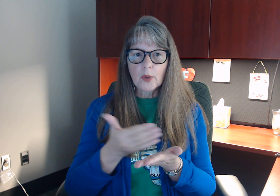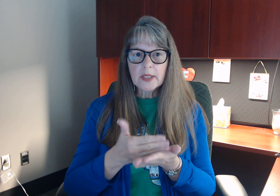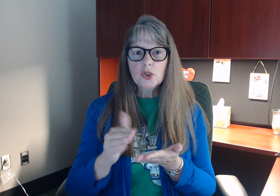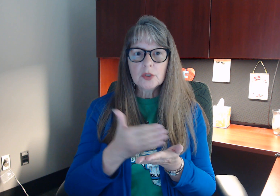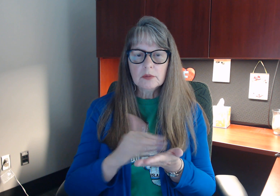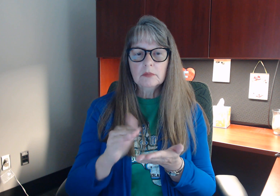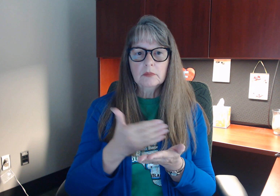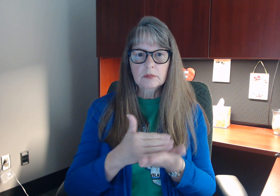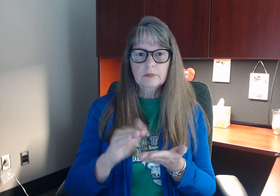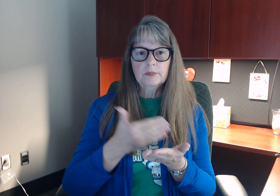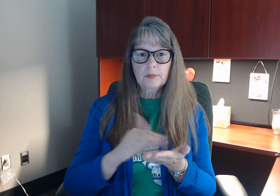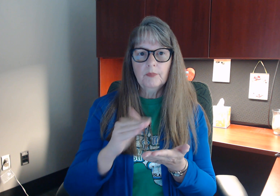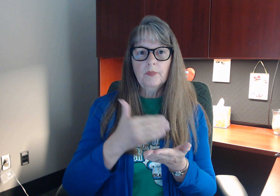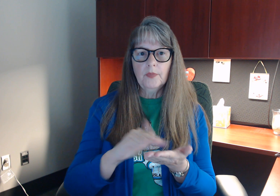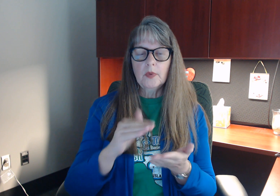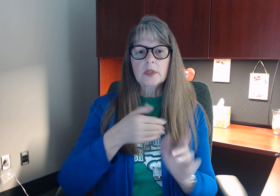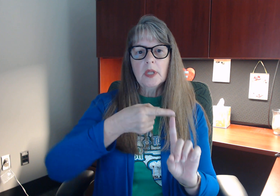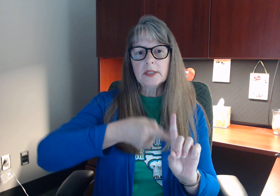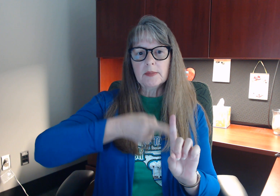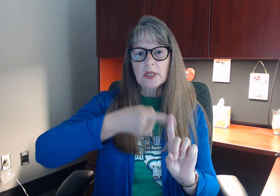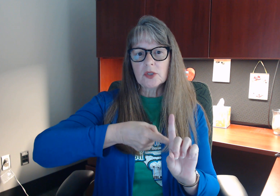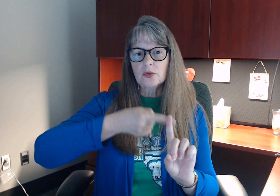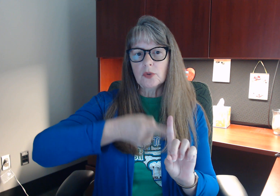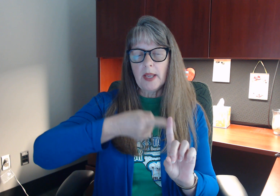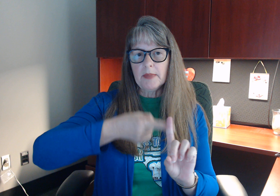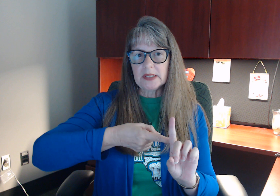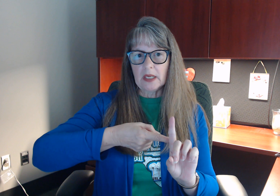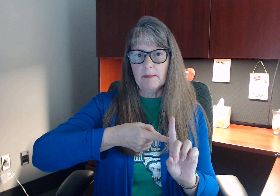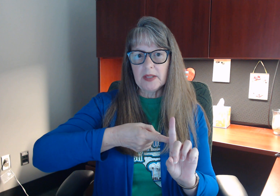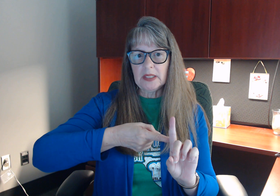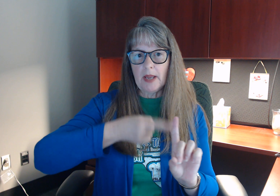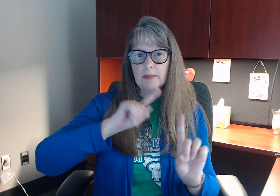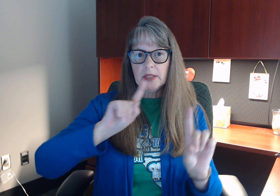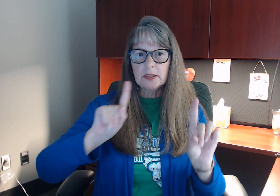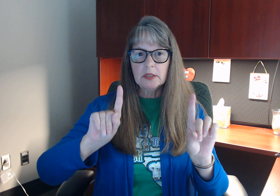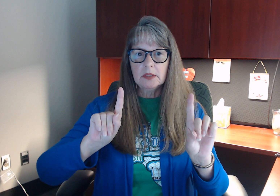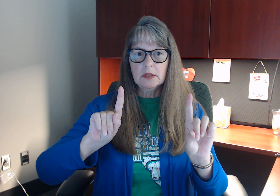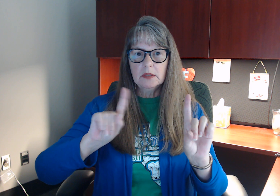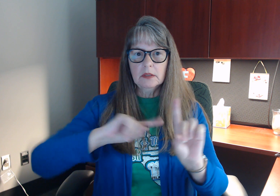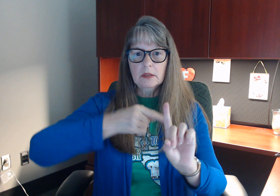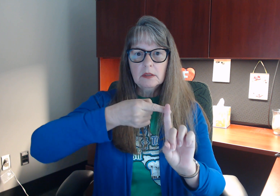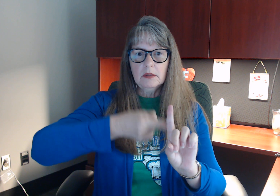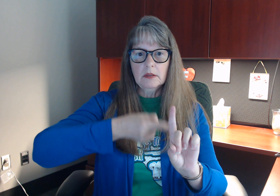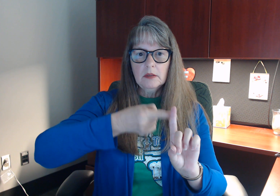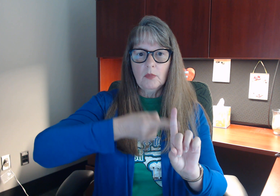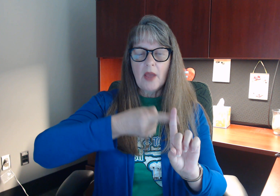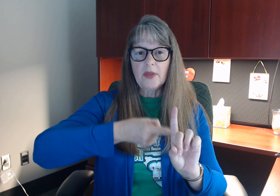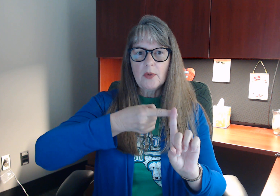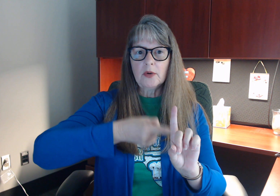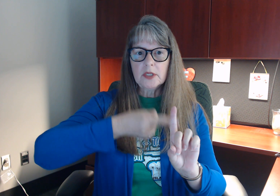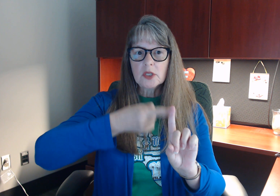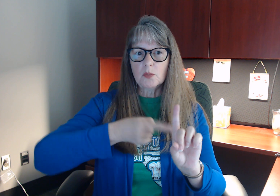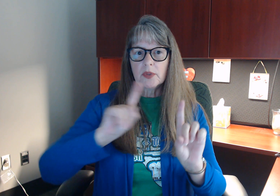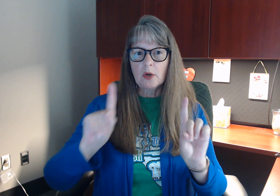Mortgage. A lot of times I still do payments, like a monthly payment. I think we already did this one with our one